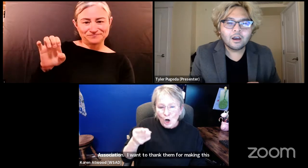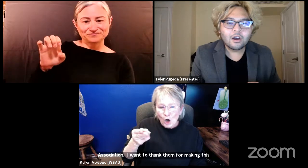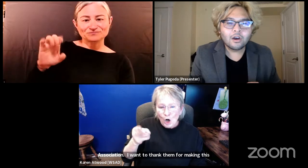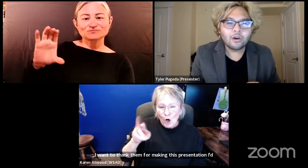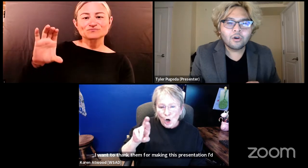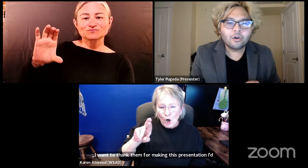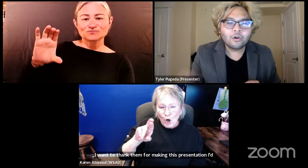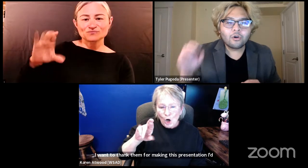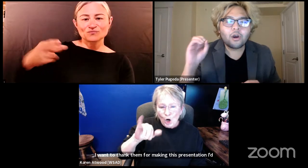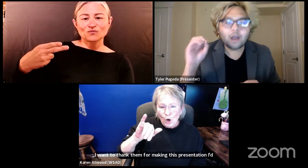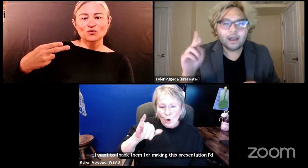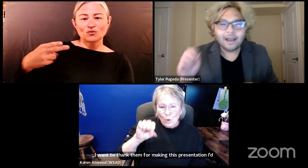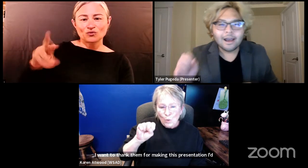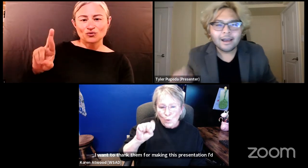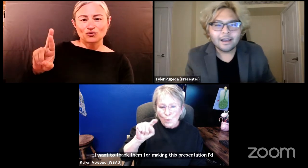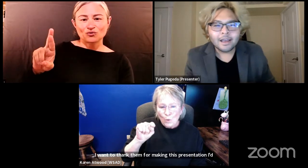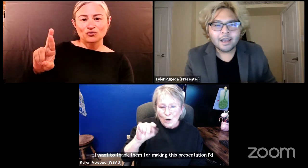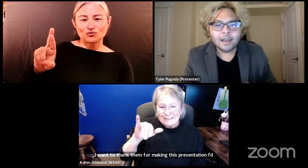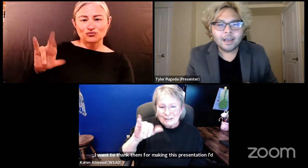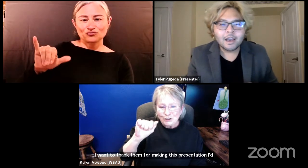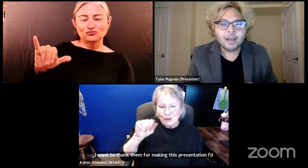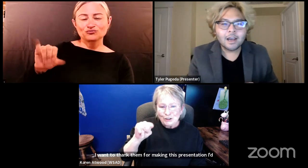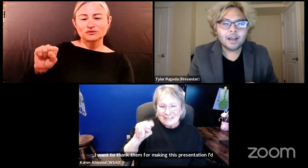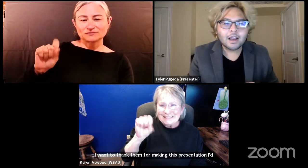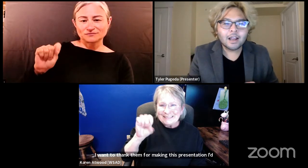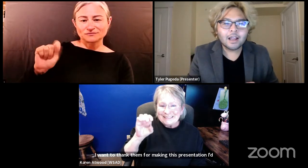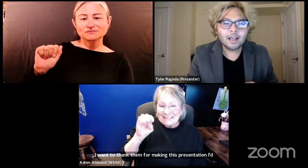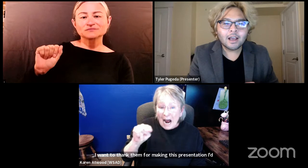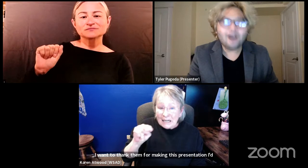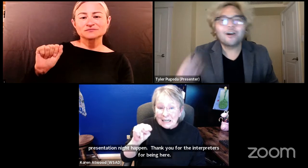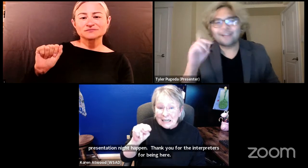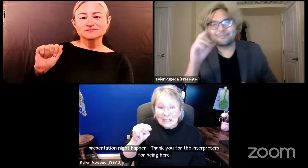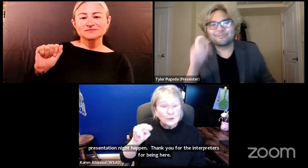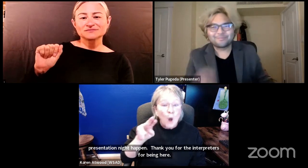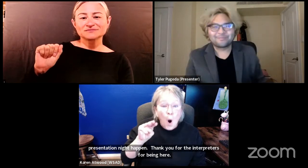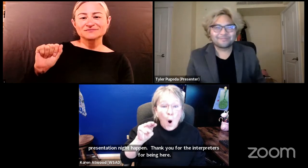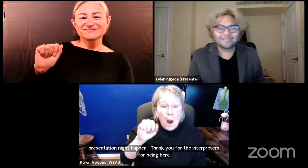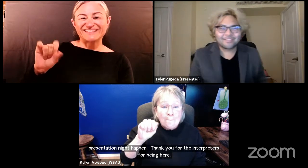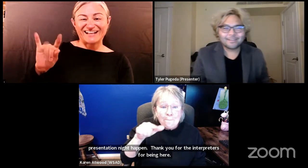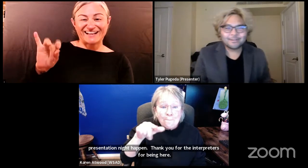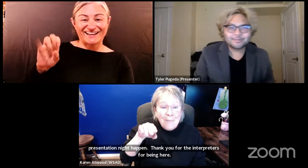I'm sorry, I should be introducing the president of the Alzheimer's Association. This is Maggie.